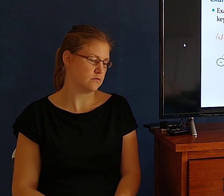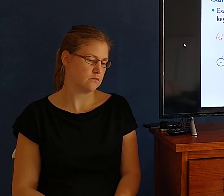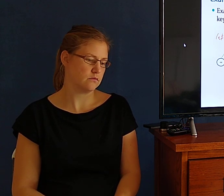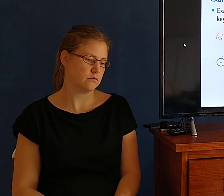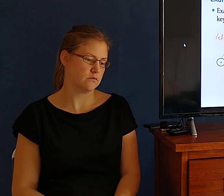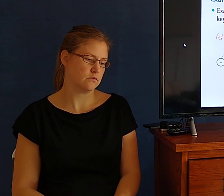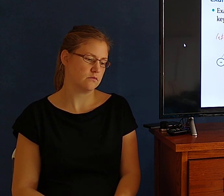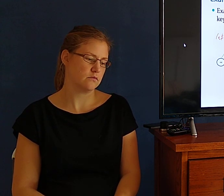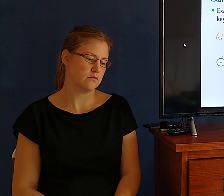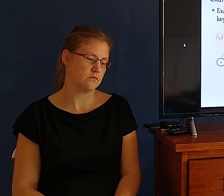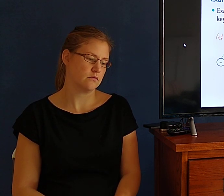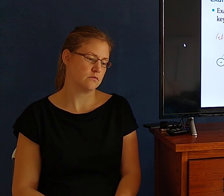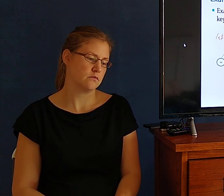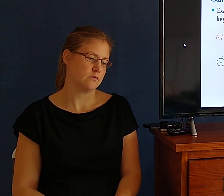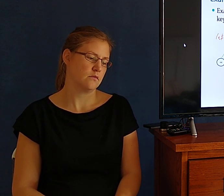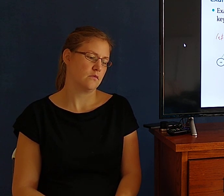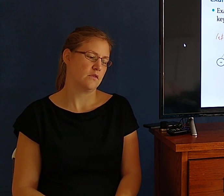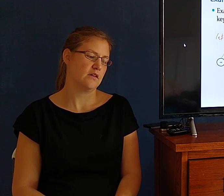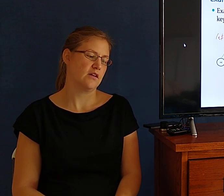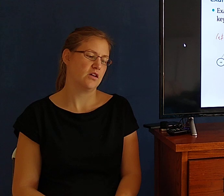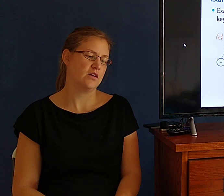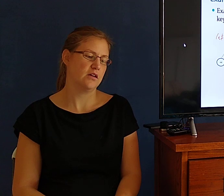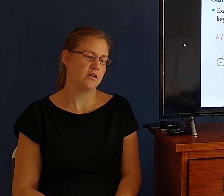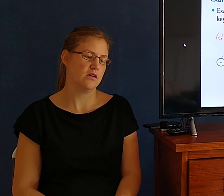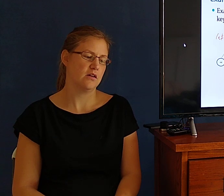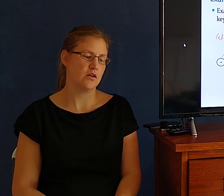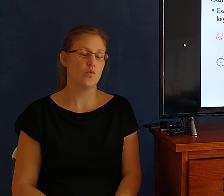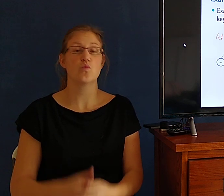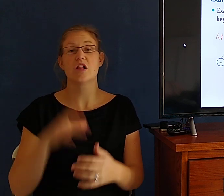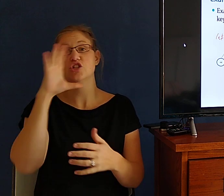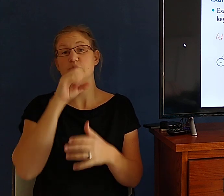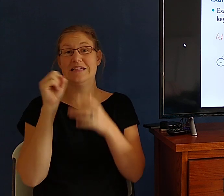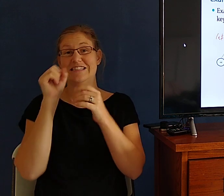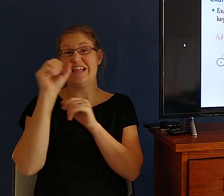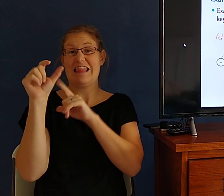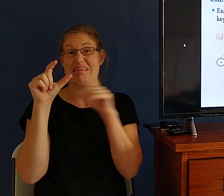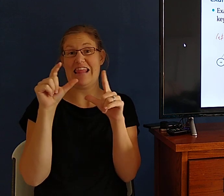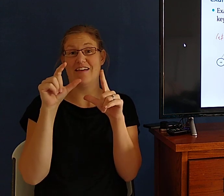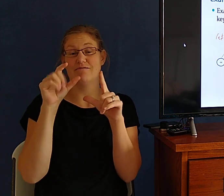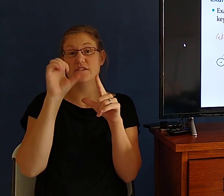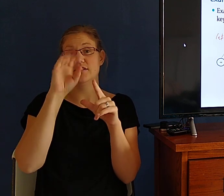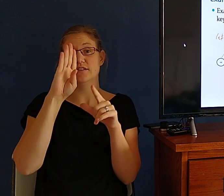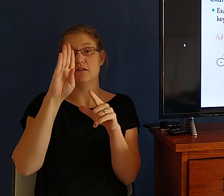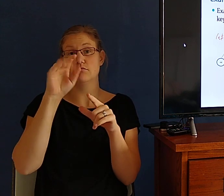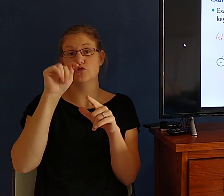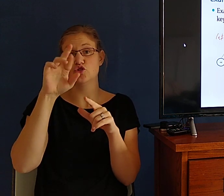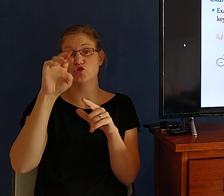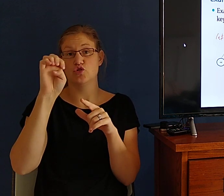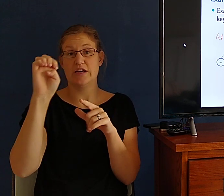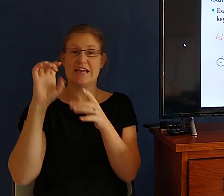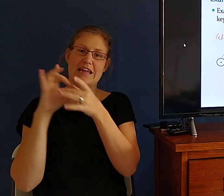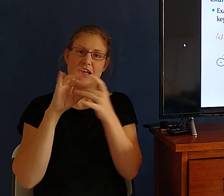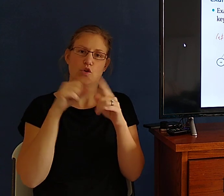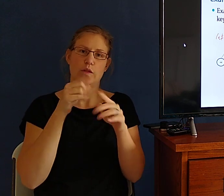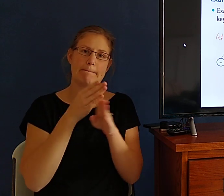left subtree that is connected to our main root here. So the